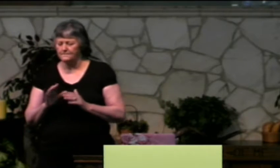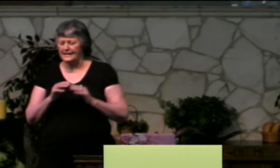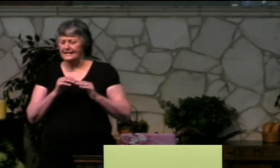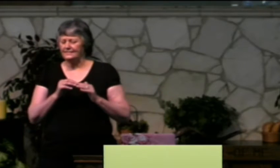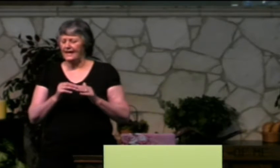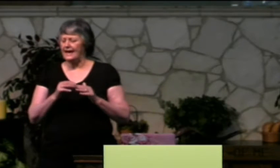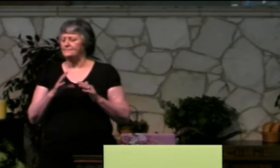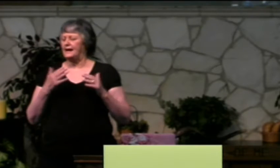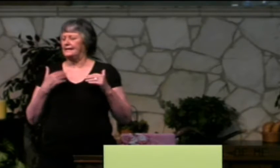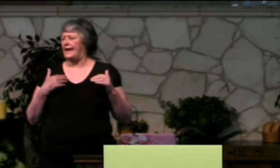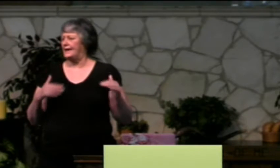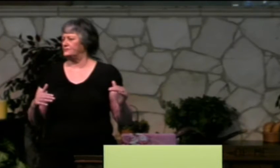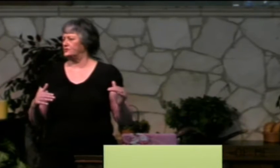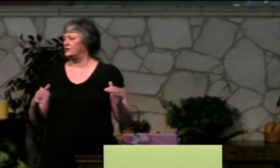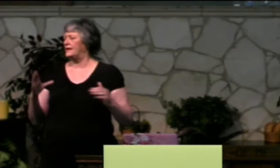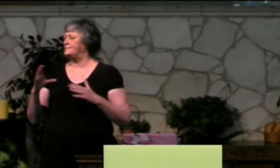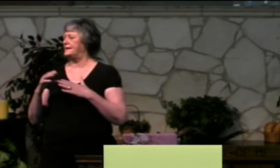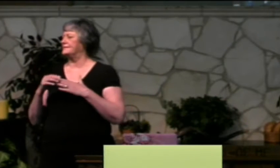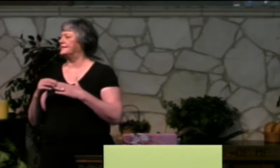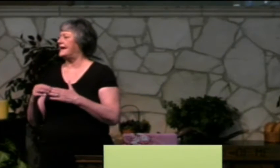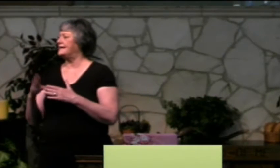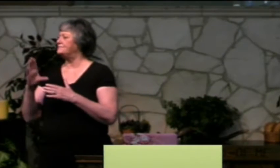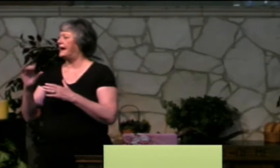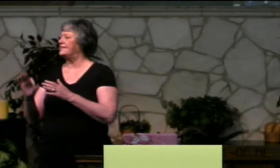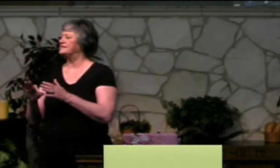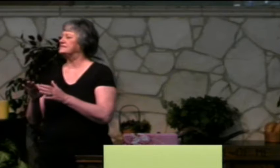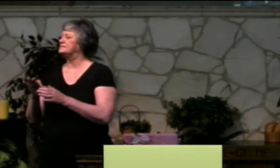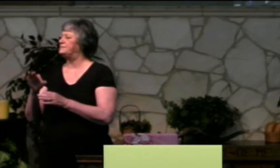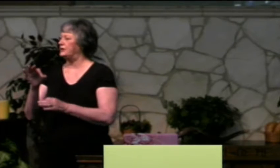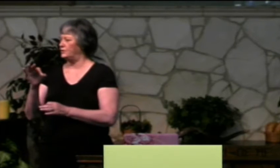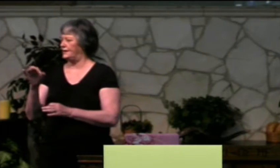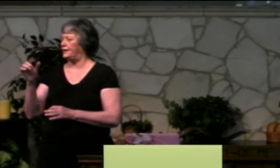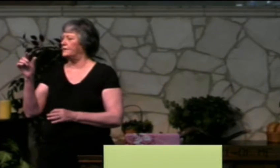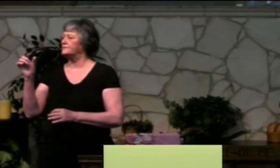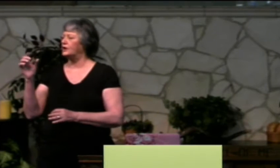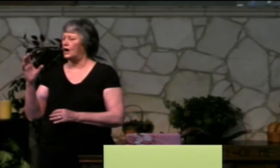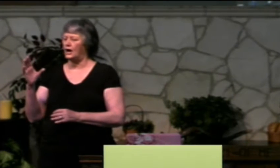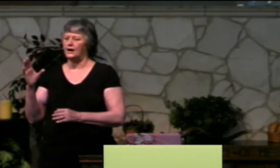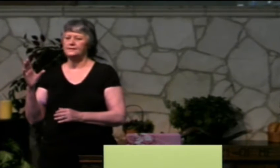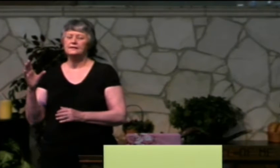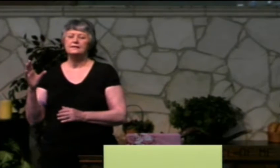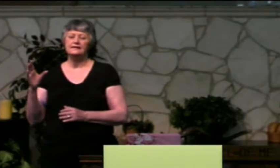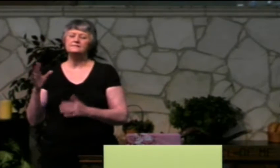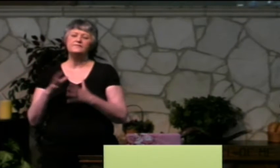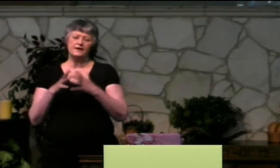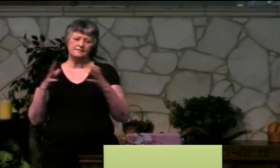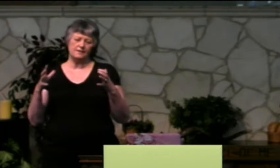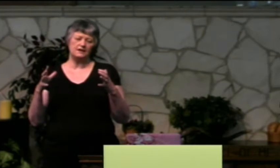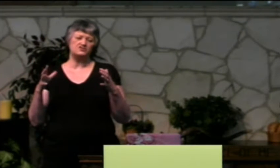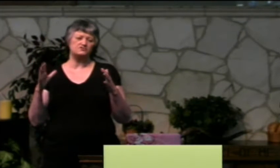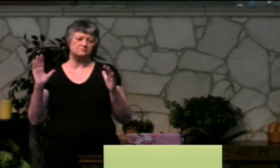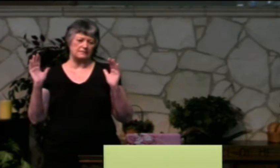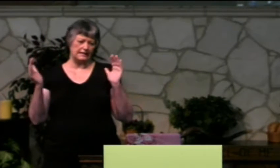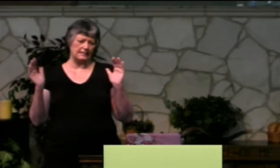Being led by an angel and being led by the Spirit of God is very much